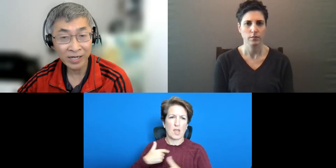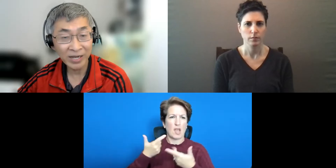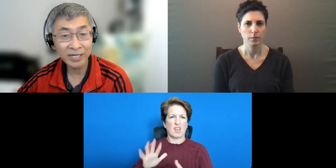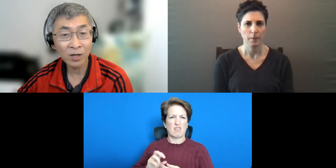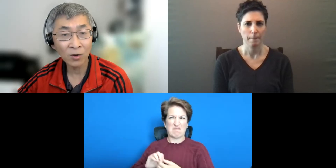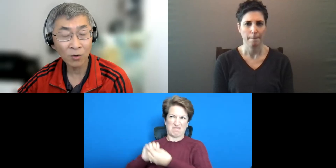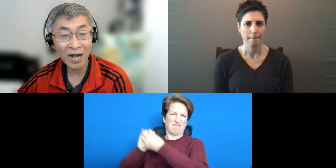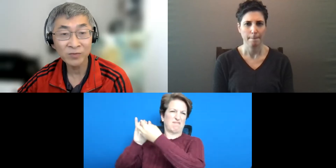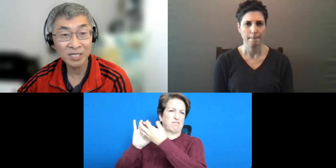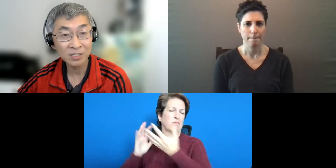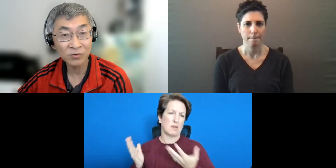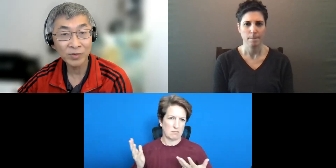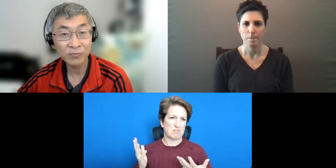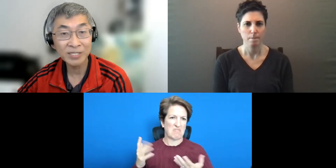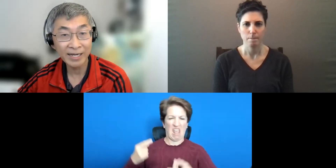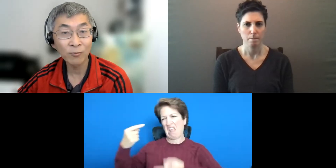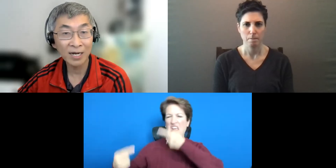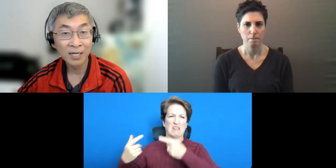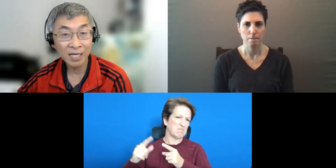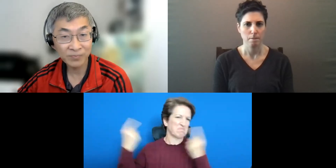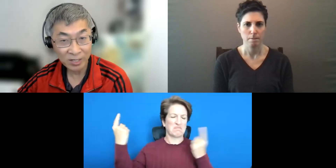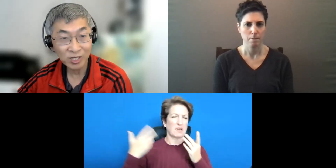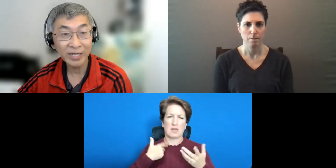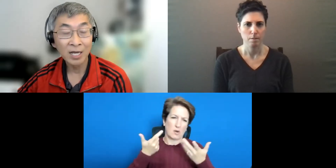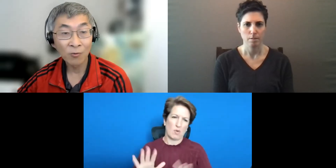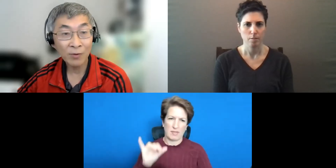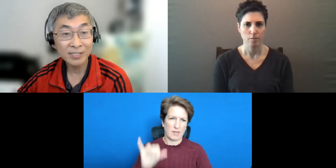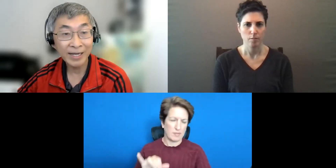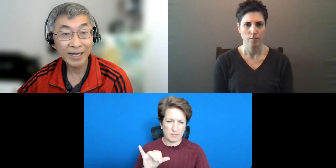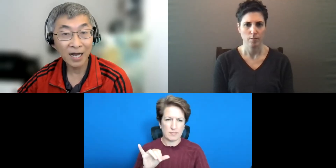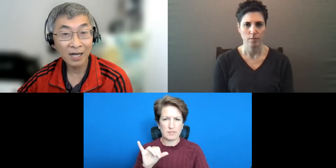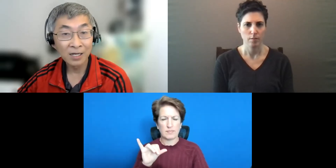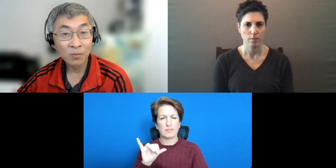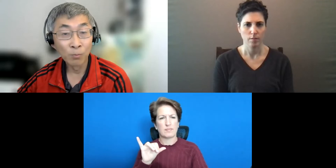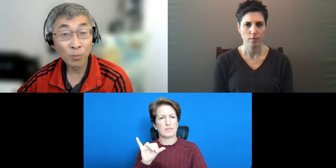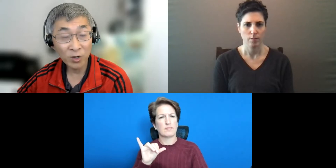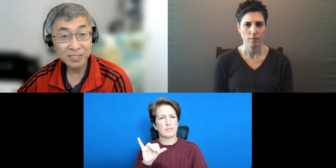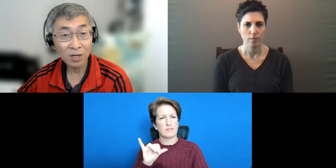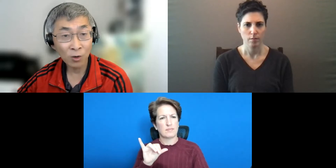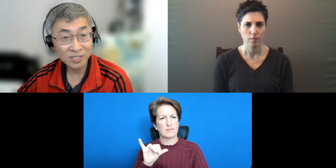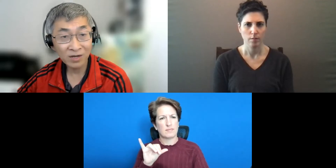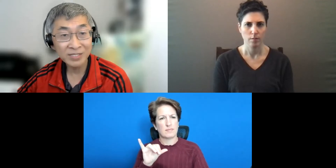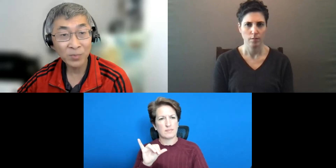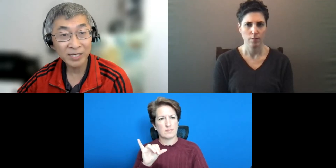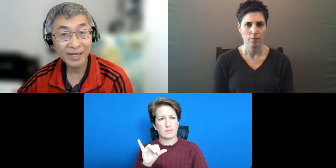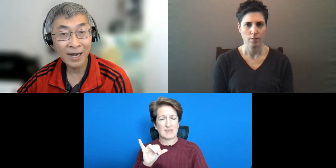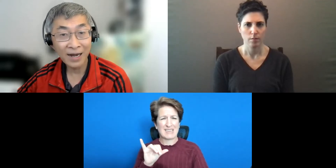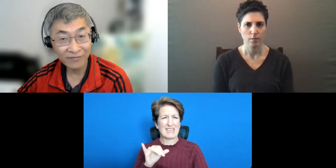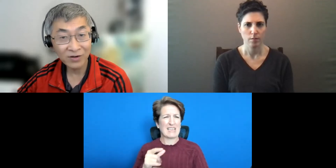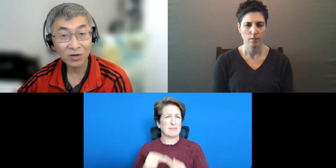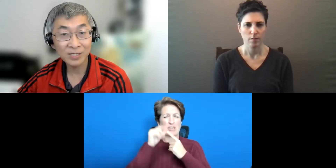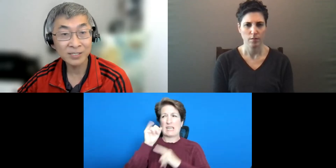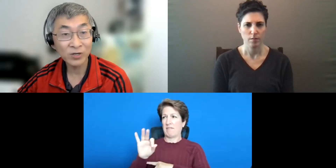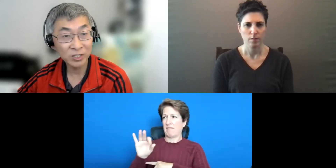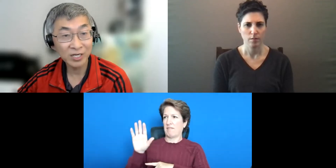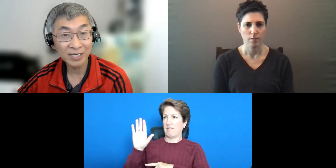heated debate or arguments with anyone, especially when they are mourning the loss of somebody they love,